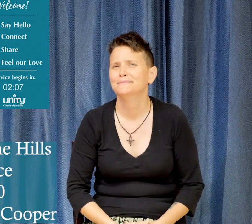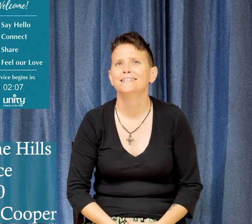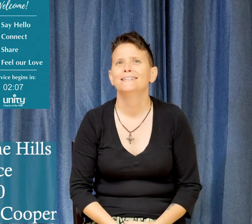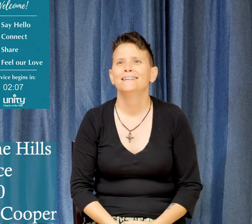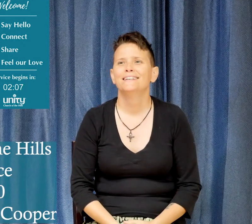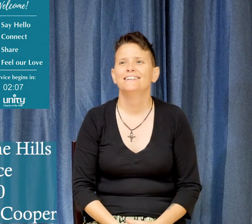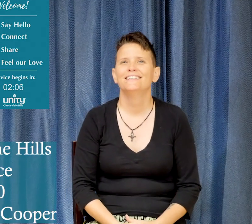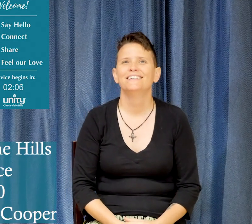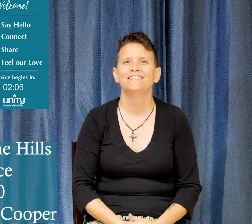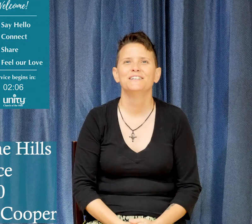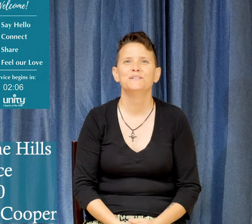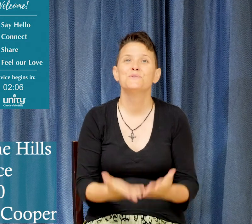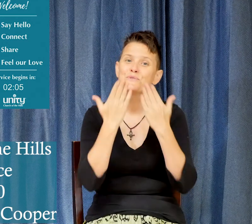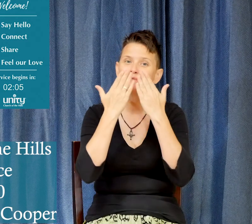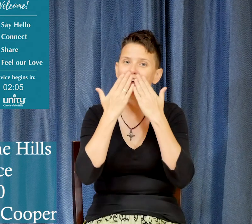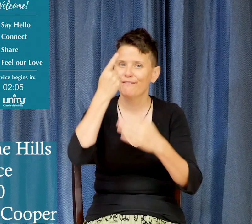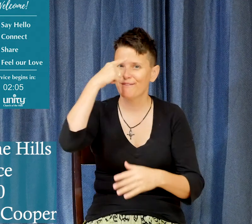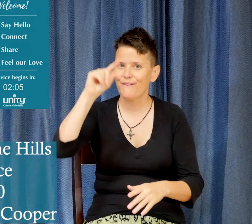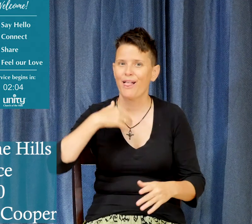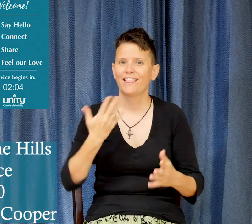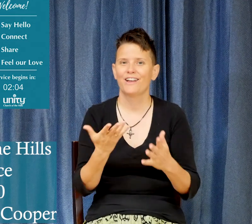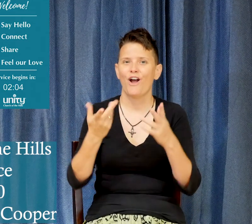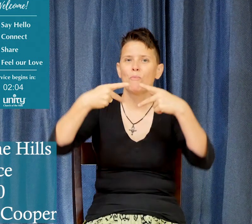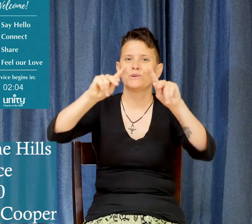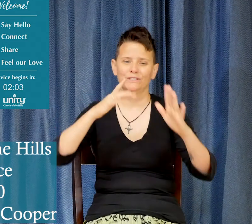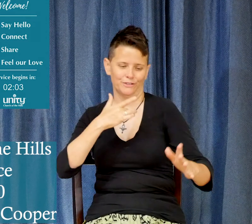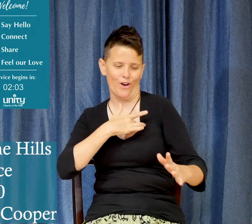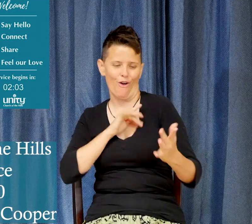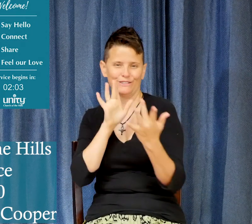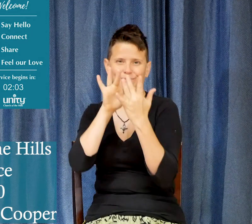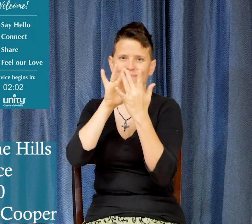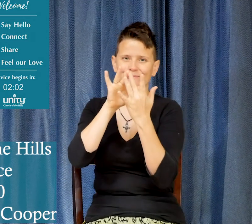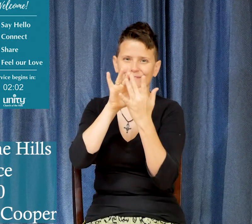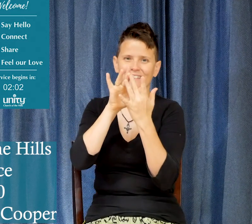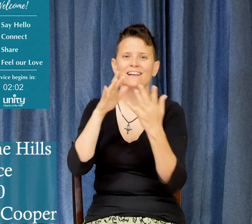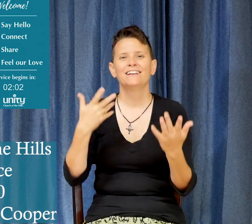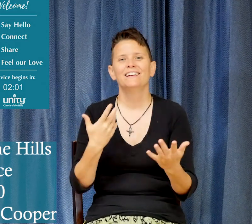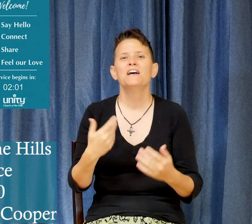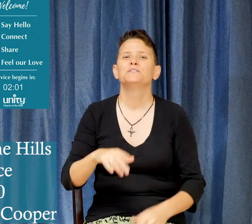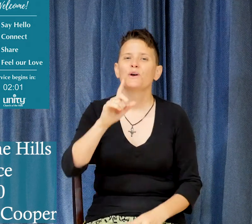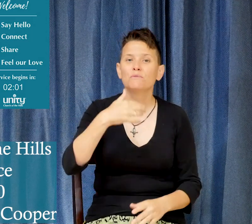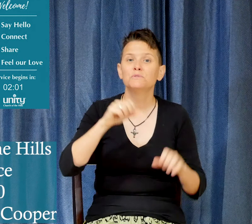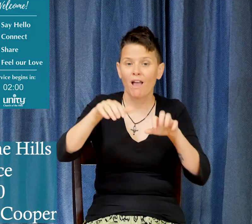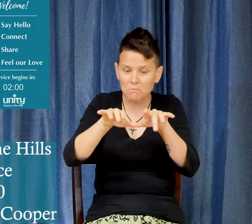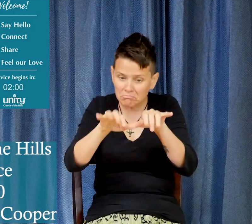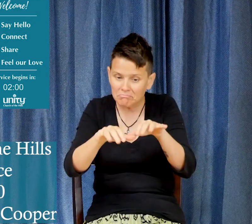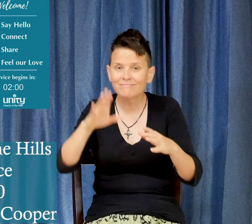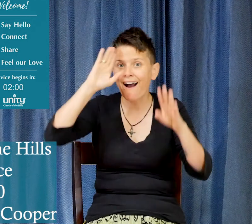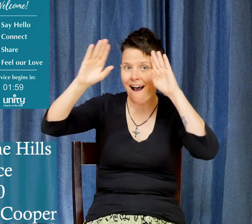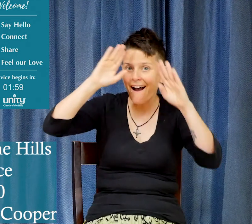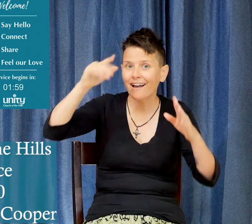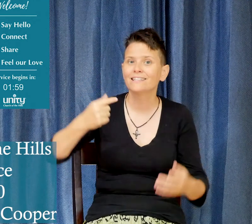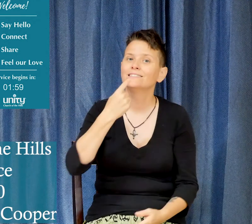We're grateful for the opportunity to connect our hearts with yours. Take a moment and say hello to your fellow love streamers. Let us